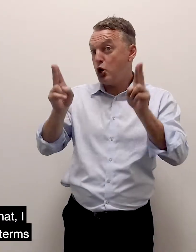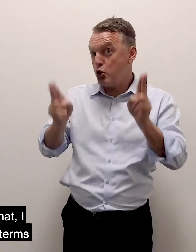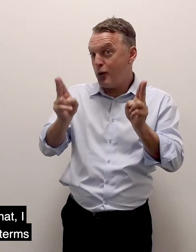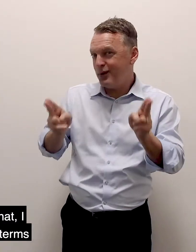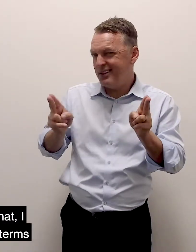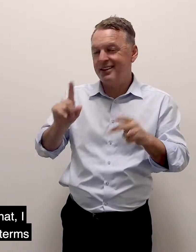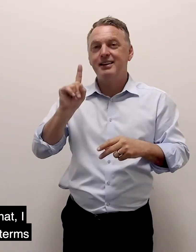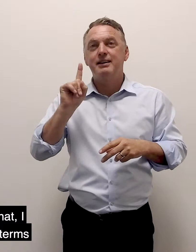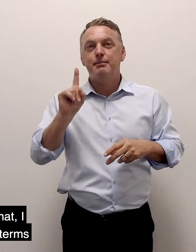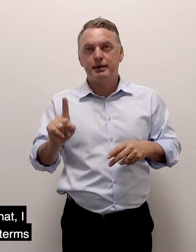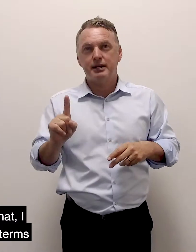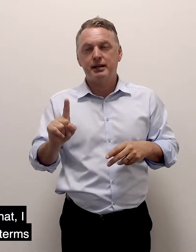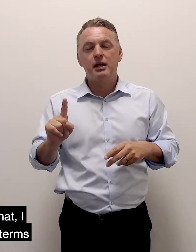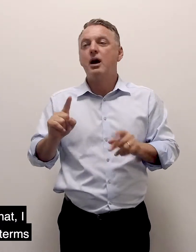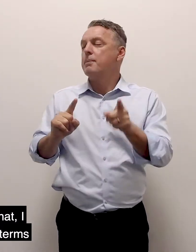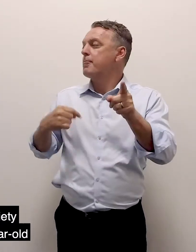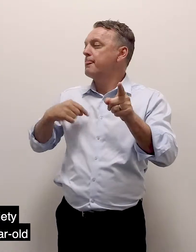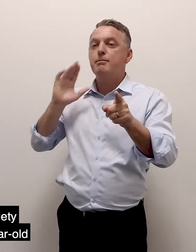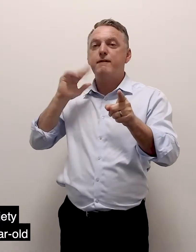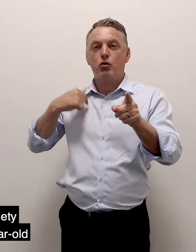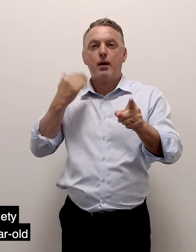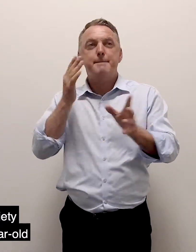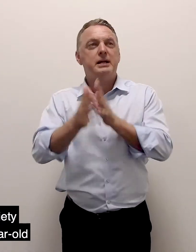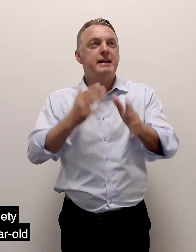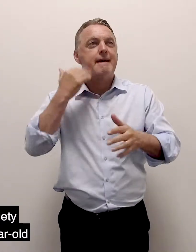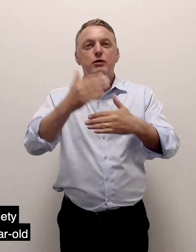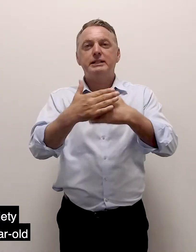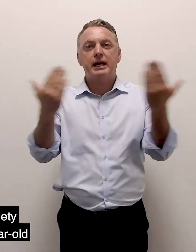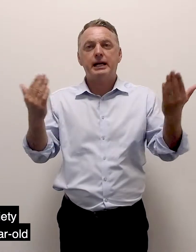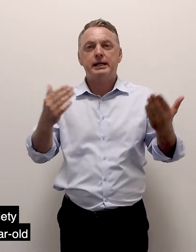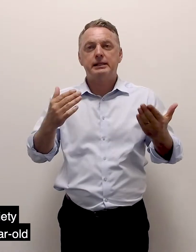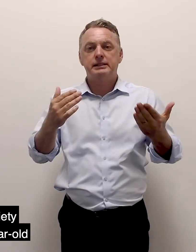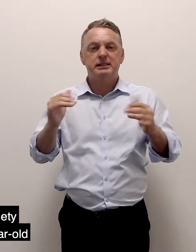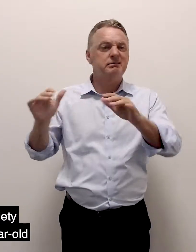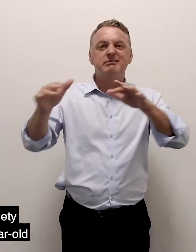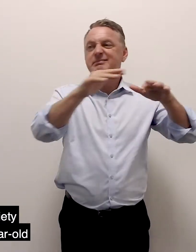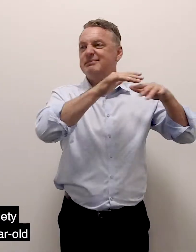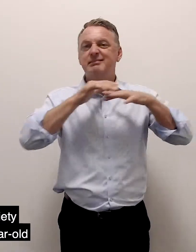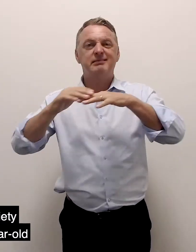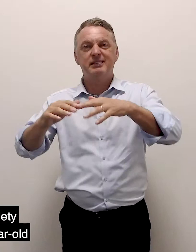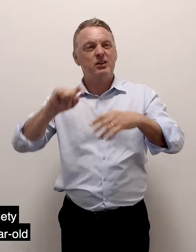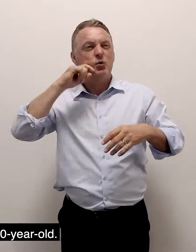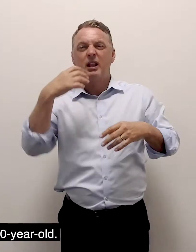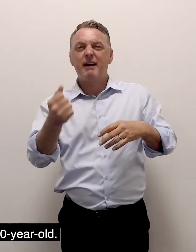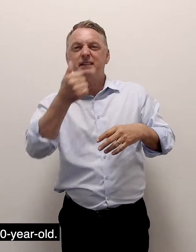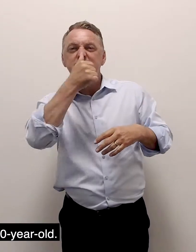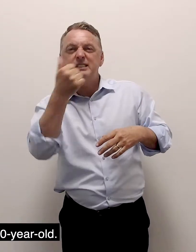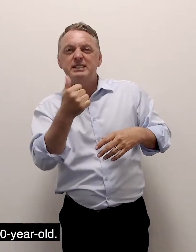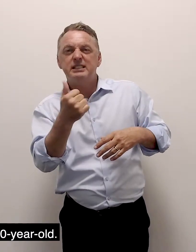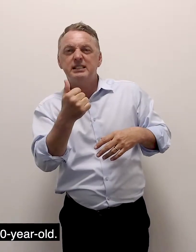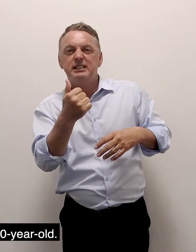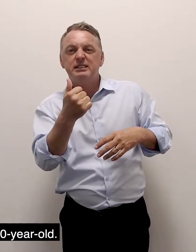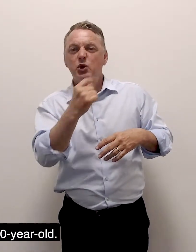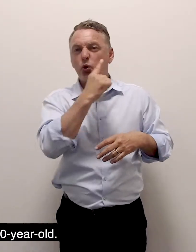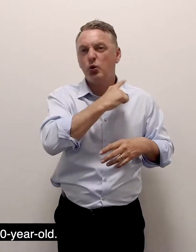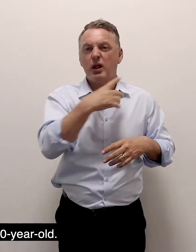has to be what I was just saying in terms of everyday society. You'd see a 16-year-old wearing makeup